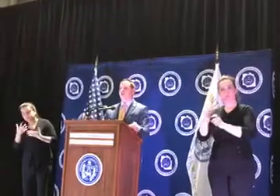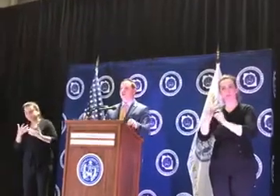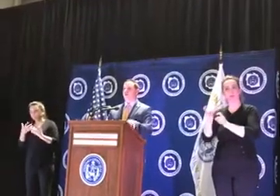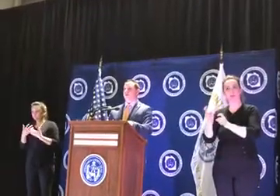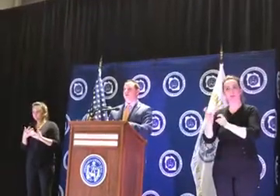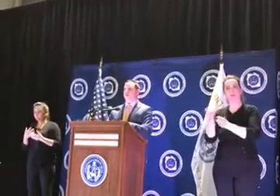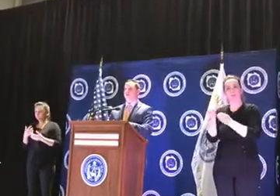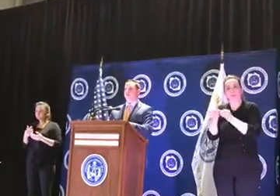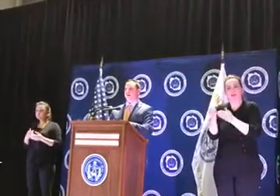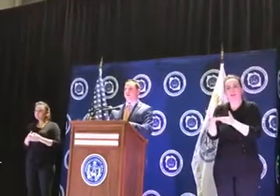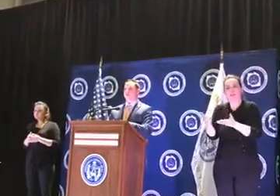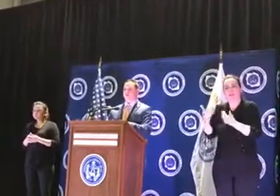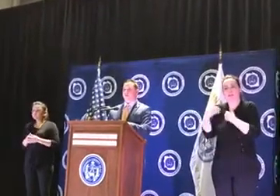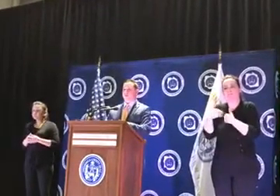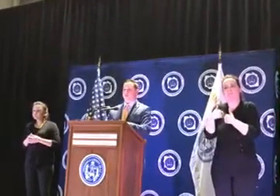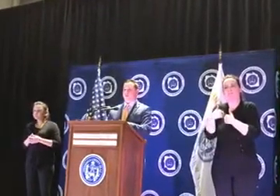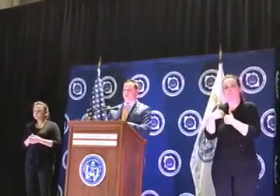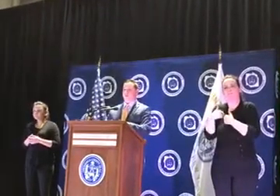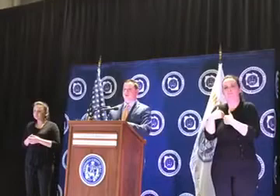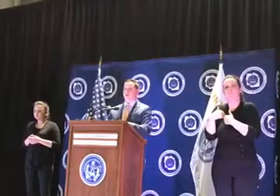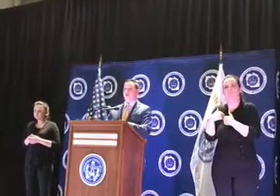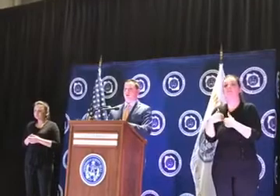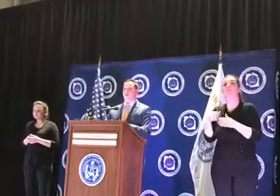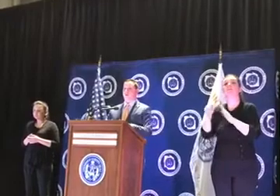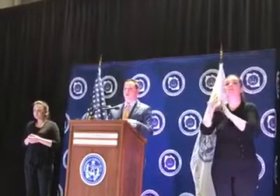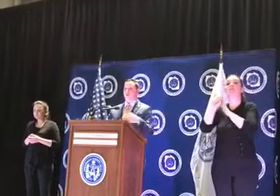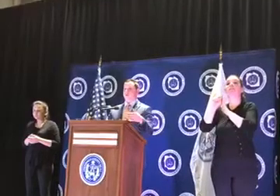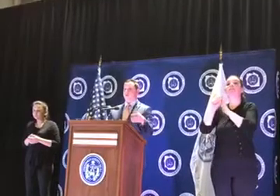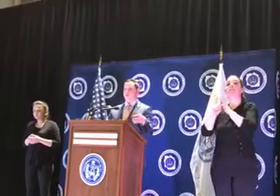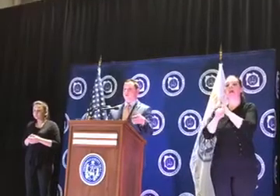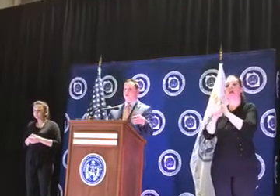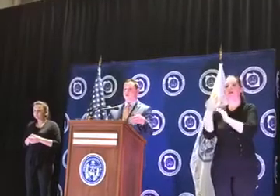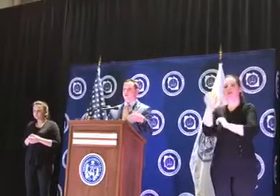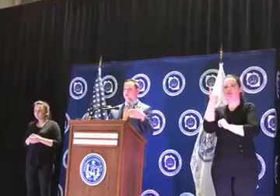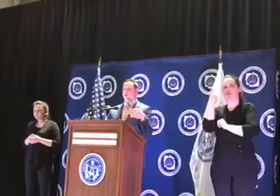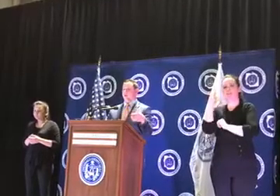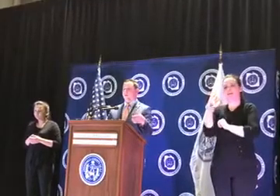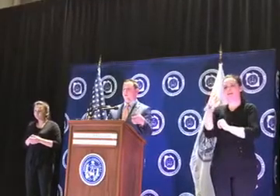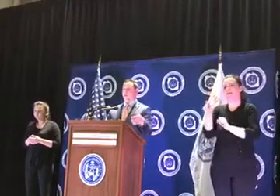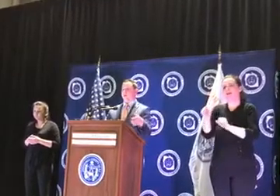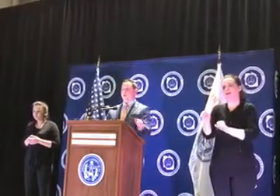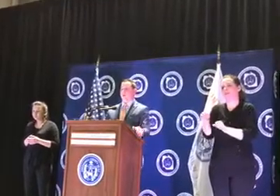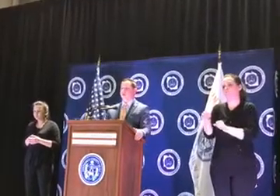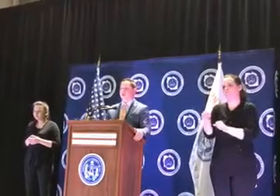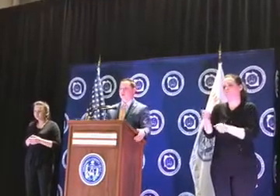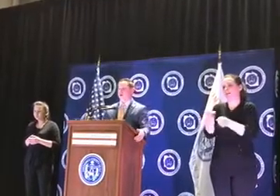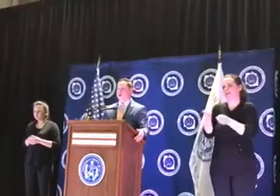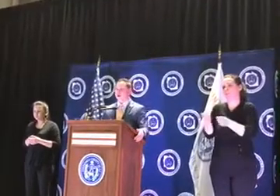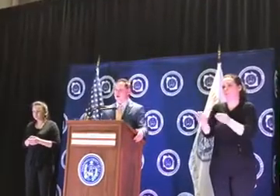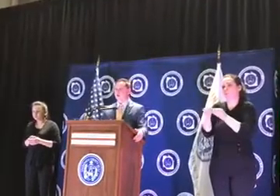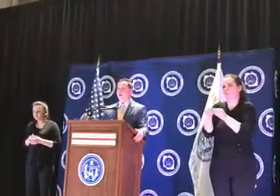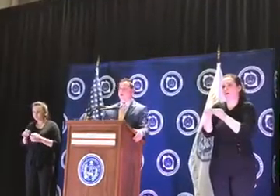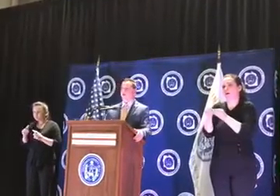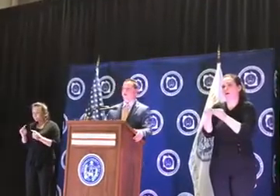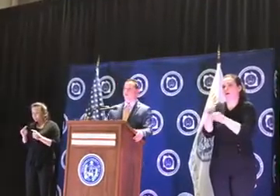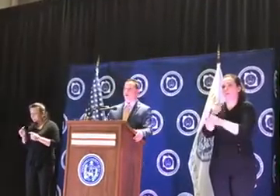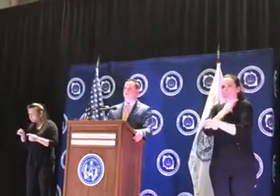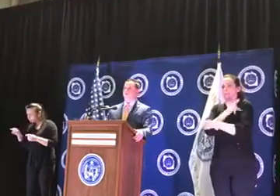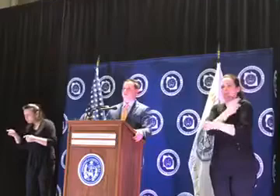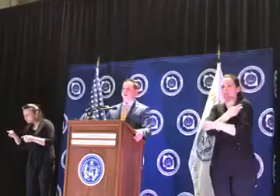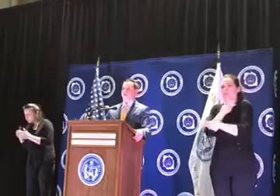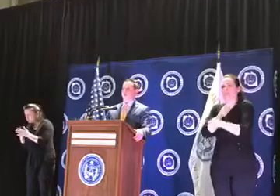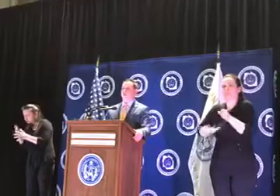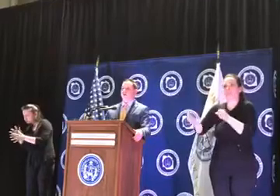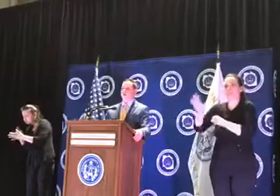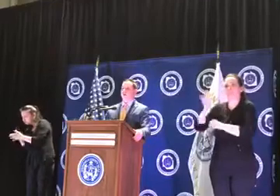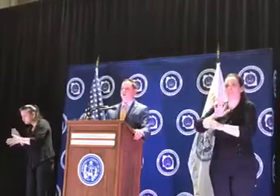degree, the supply chain was very tight. I think the governor talked earlier about it getting a little bit better. And I talked to the governor's office